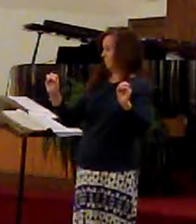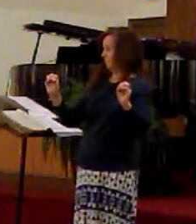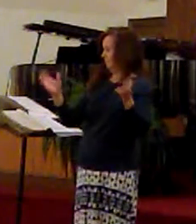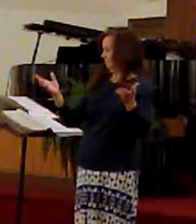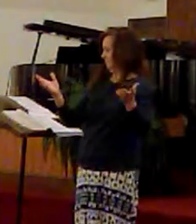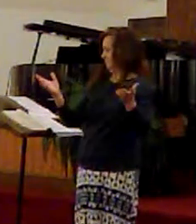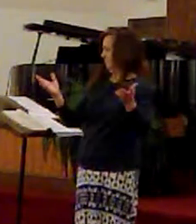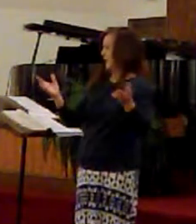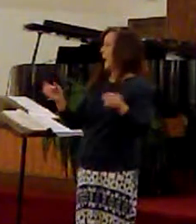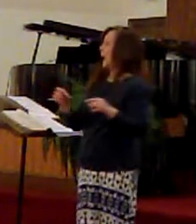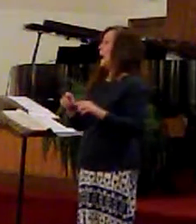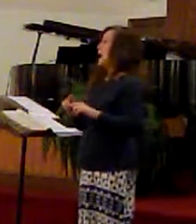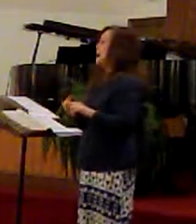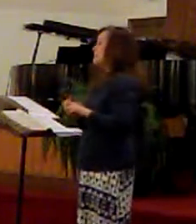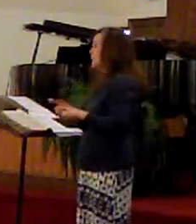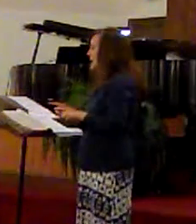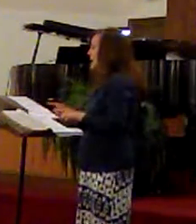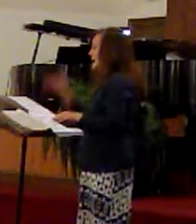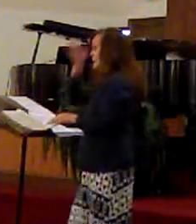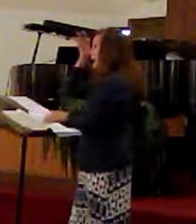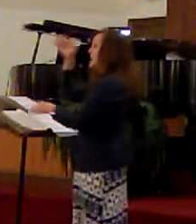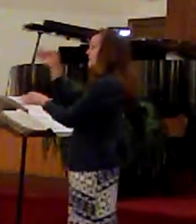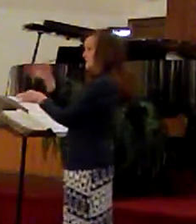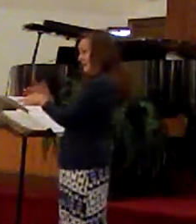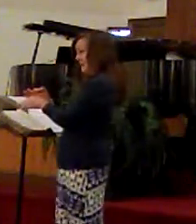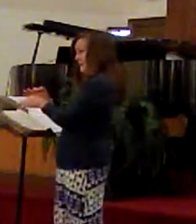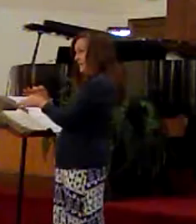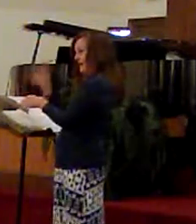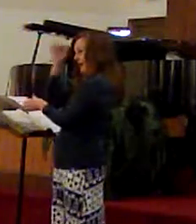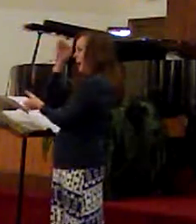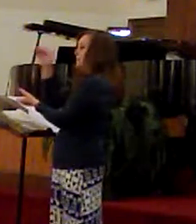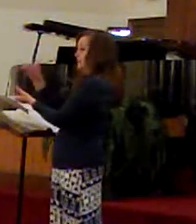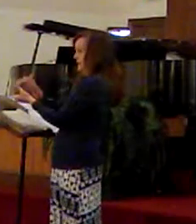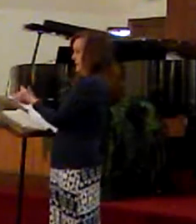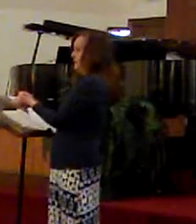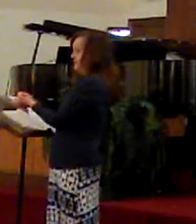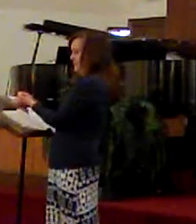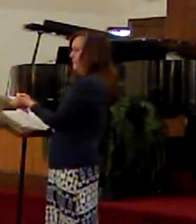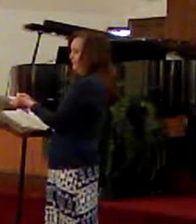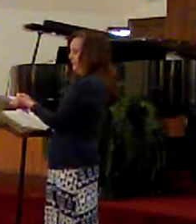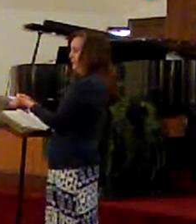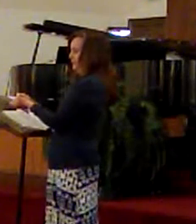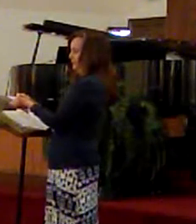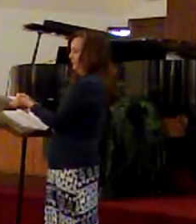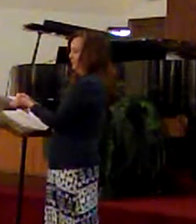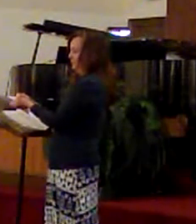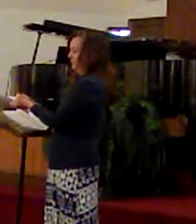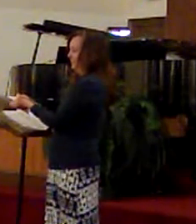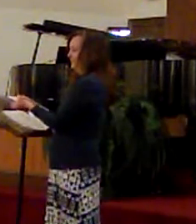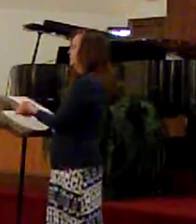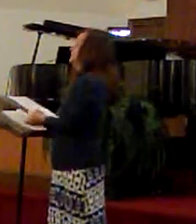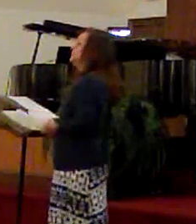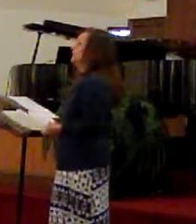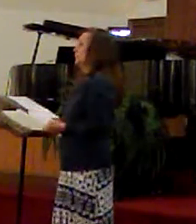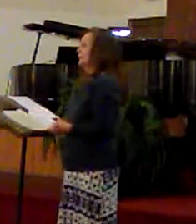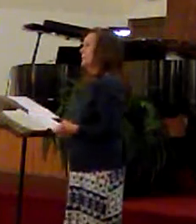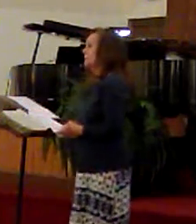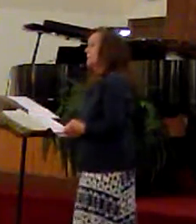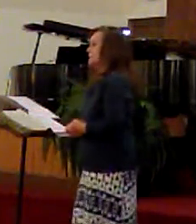But by faith I believe it. By faith I trust it. By faith I